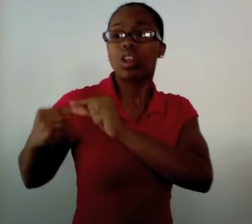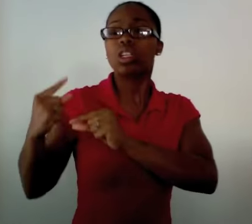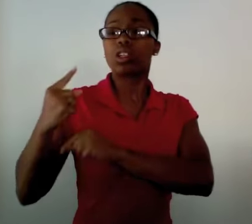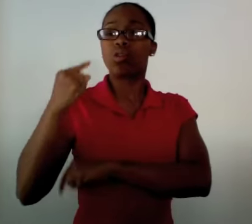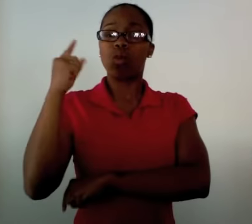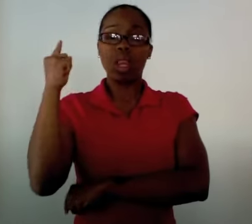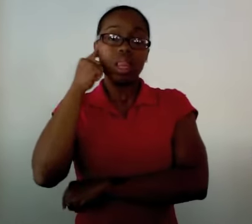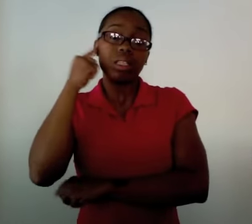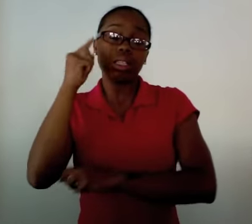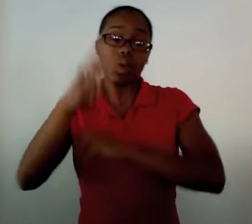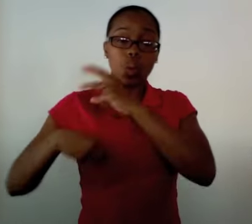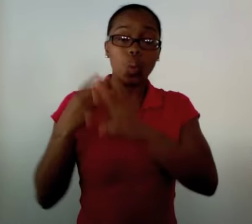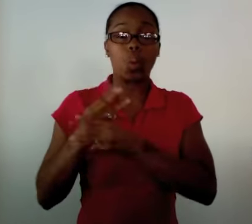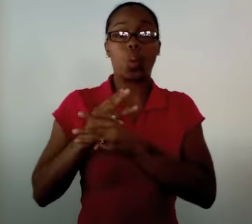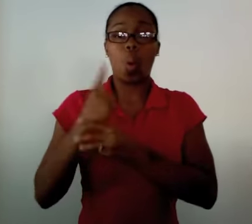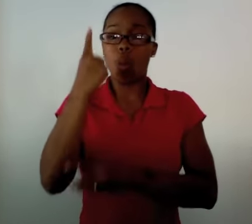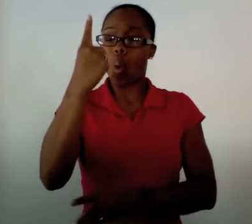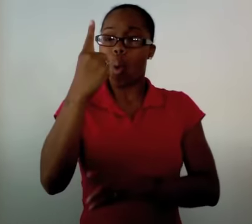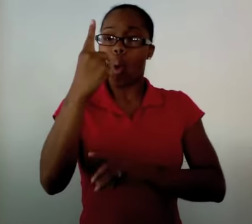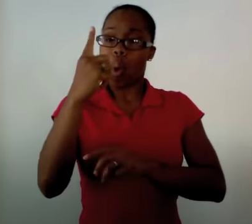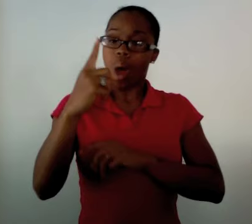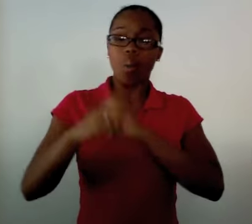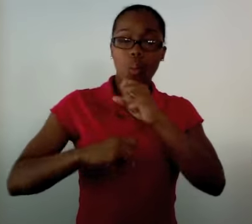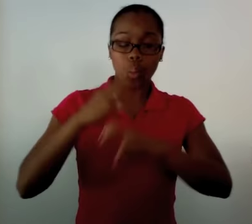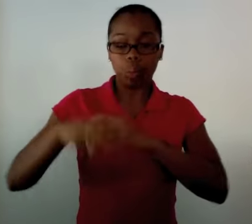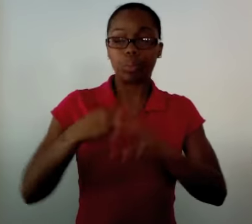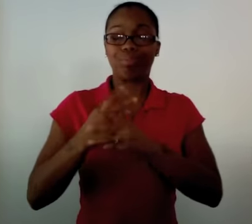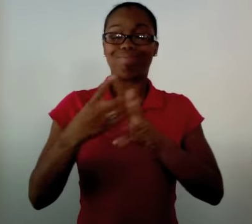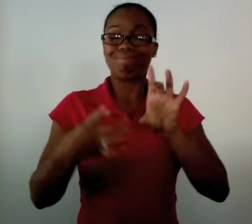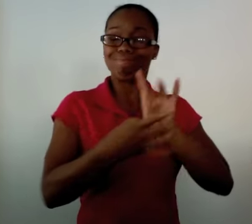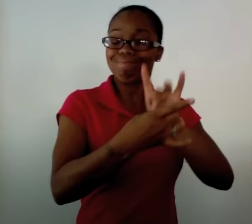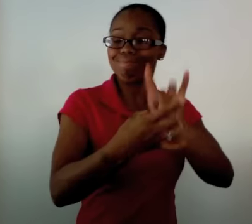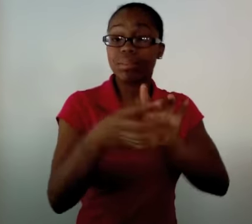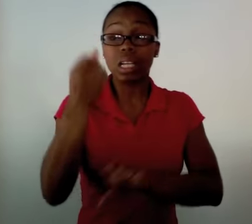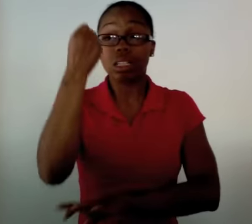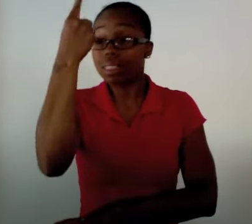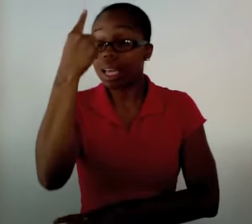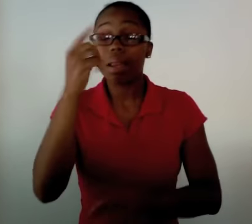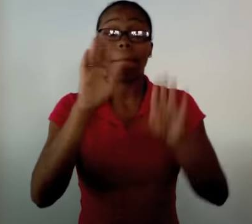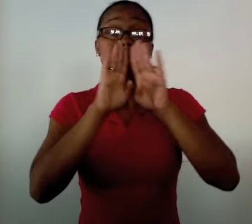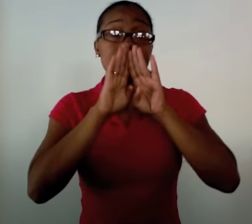world of connection, a world of understanding, and a world of peace. Thank you for